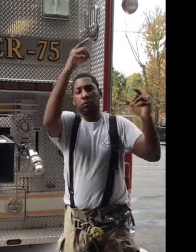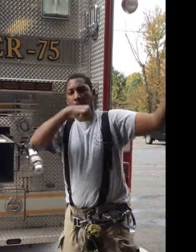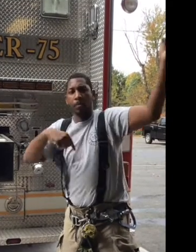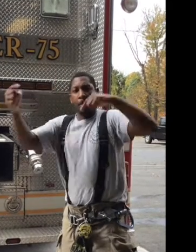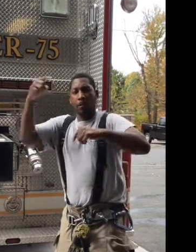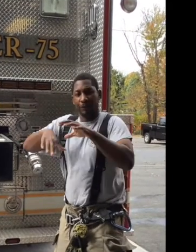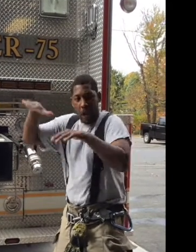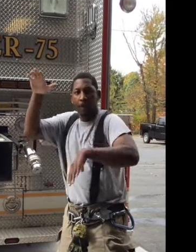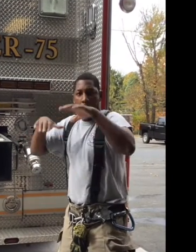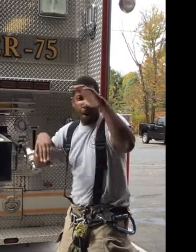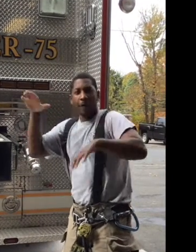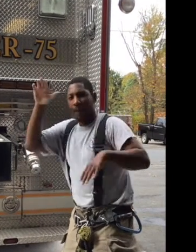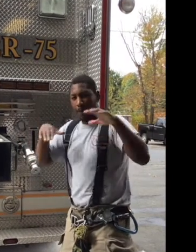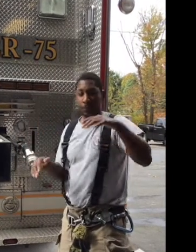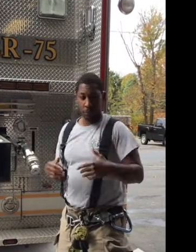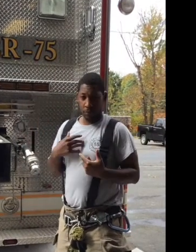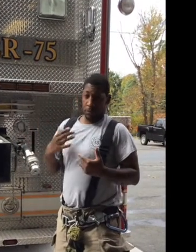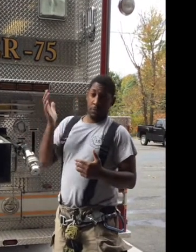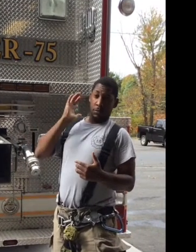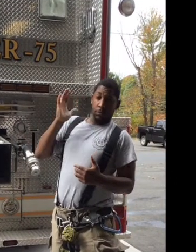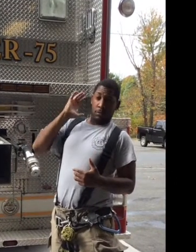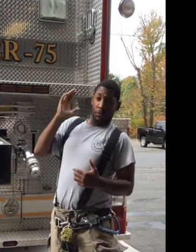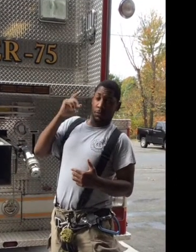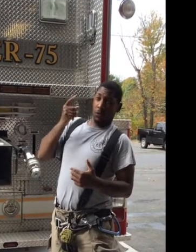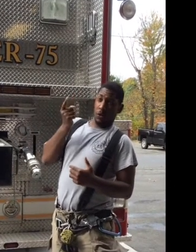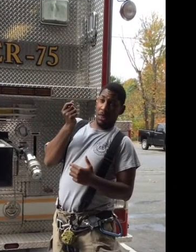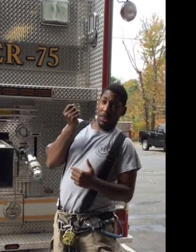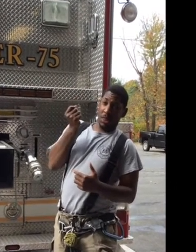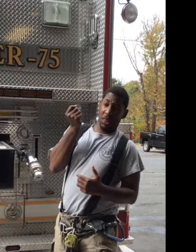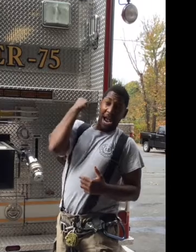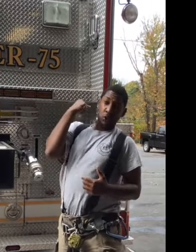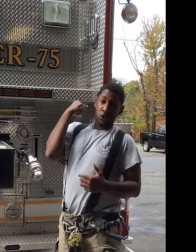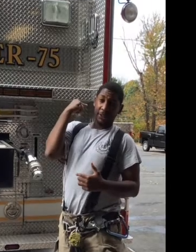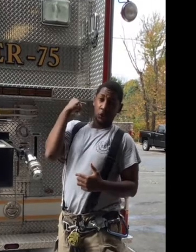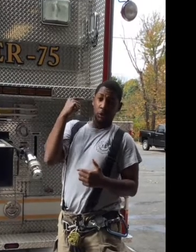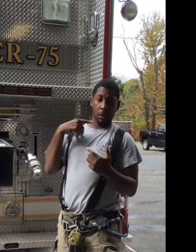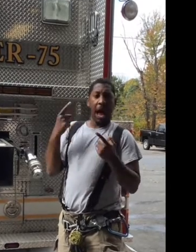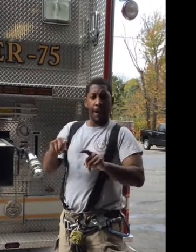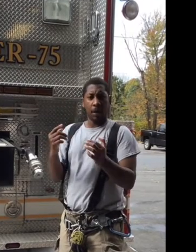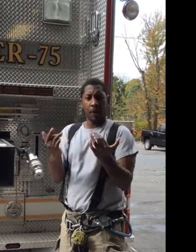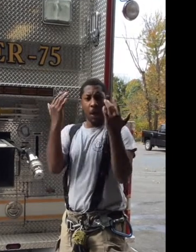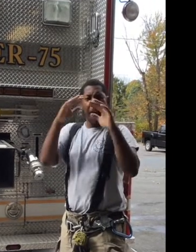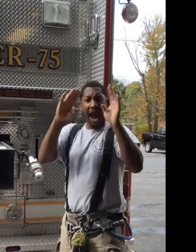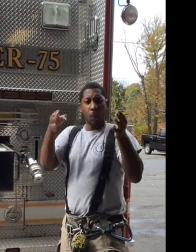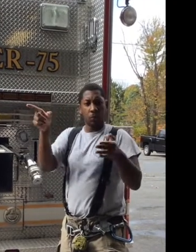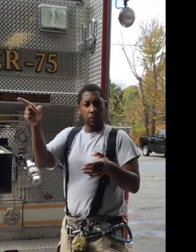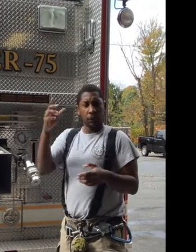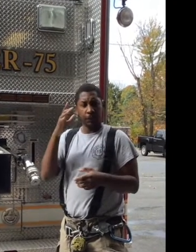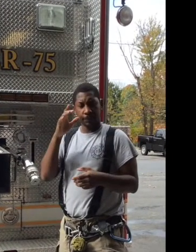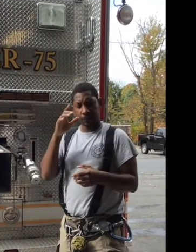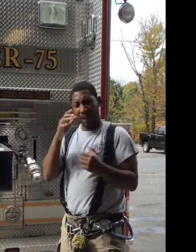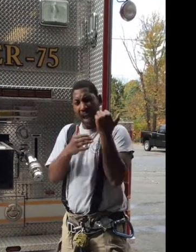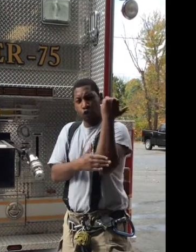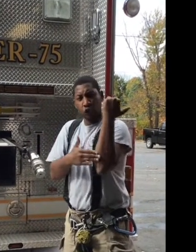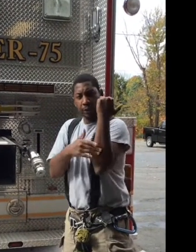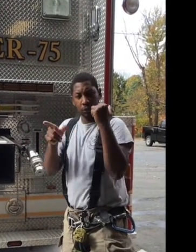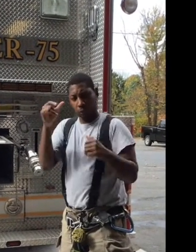know, fill it up where it's necessary, and we'll get more tender trucks to come in to fill up water if we need it. Last year we had a fire out in the